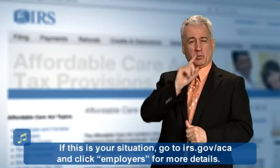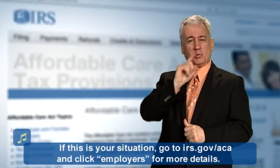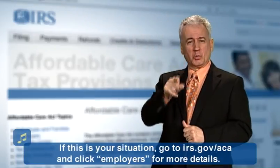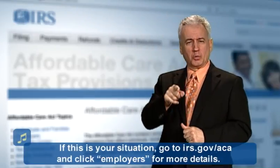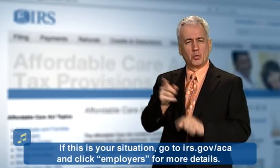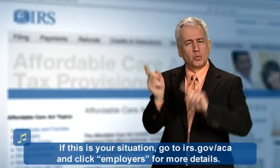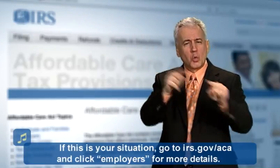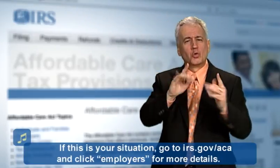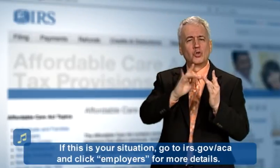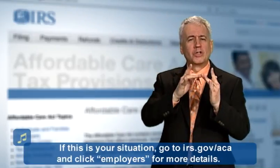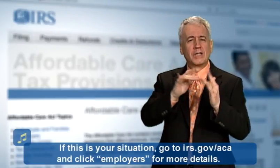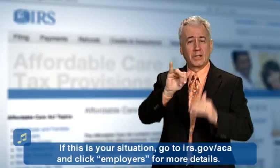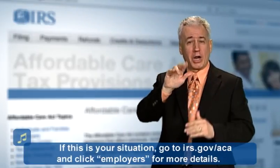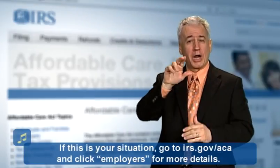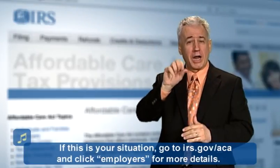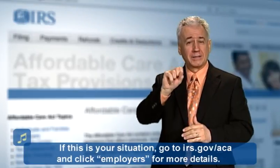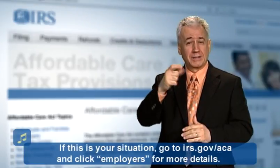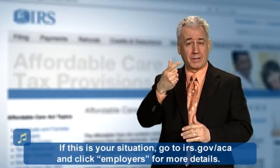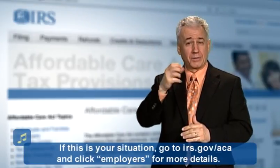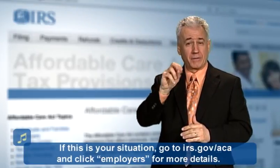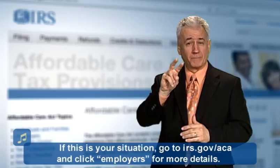If this is your situation, go to